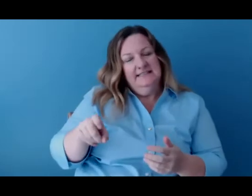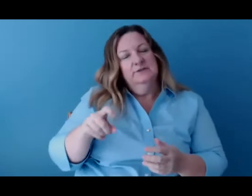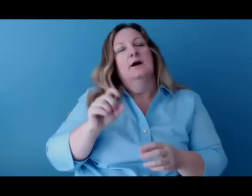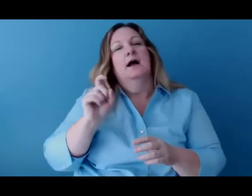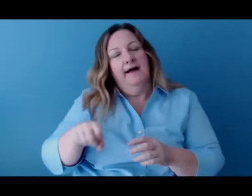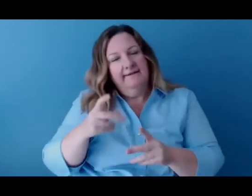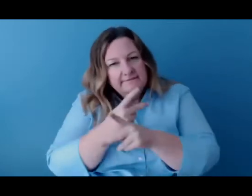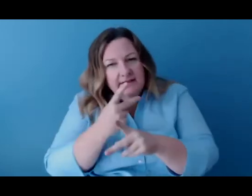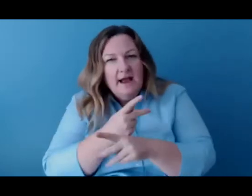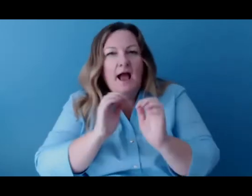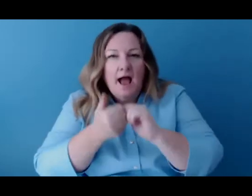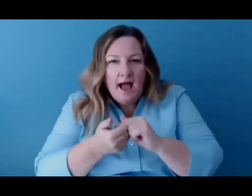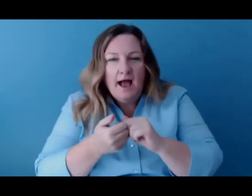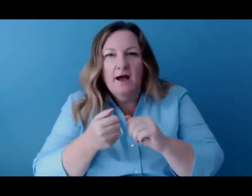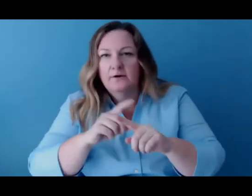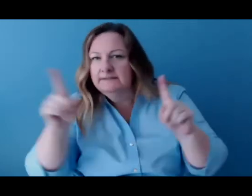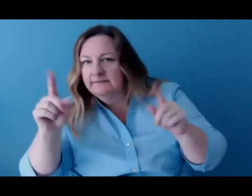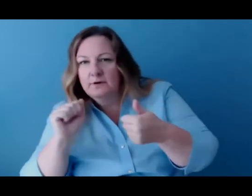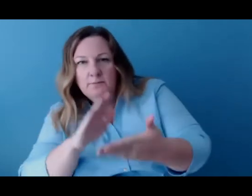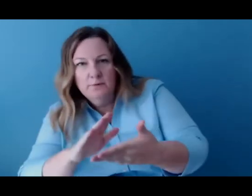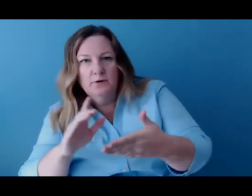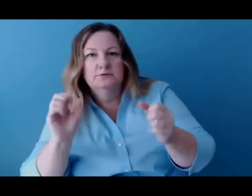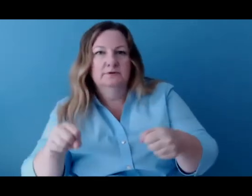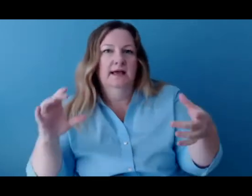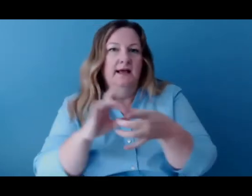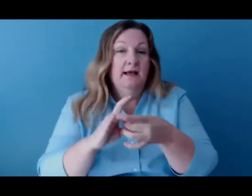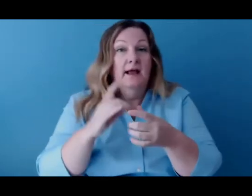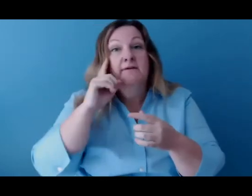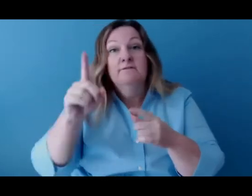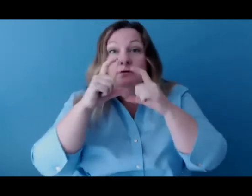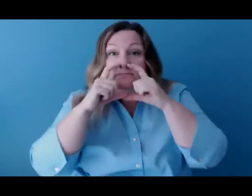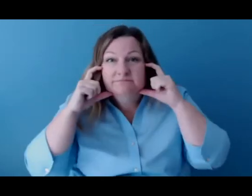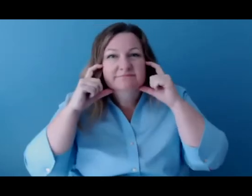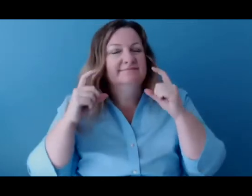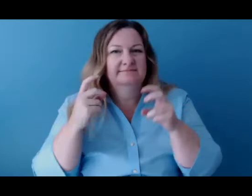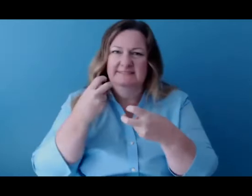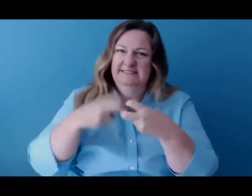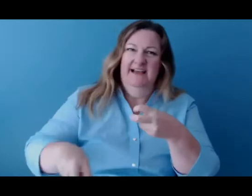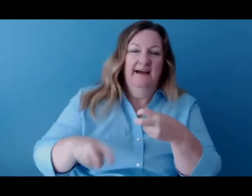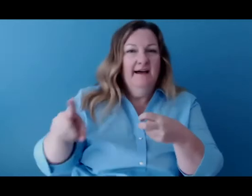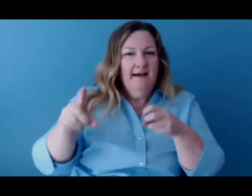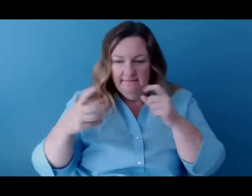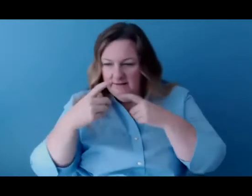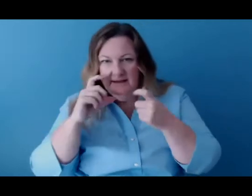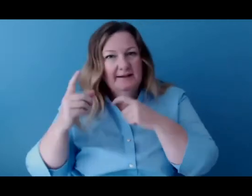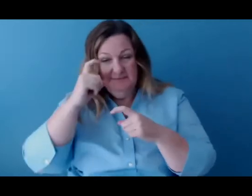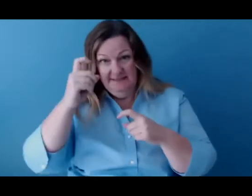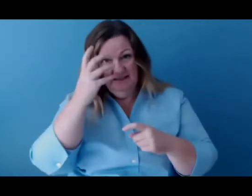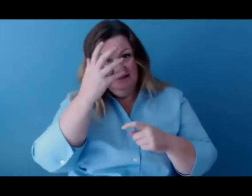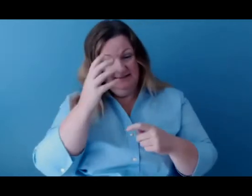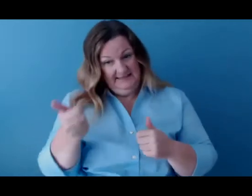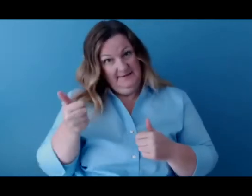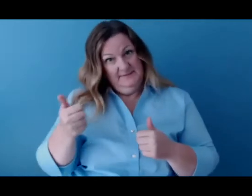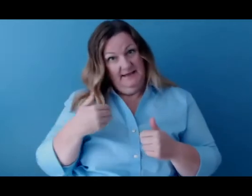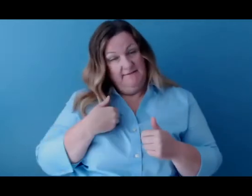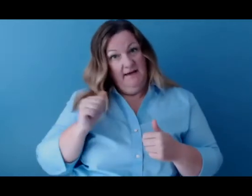connection. You know, he's not going to be able to keep a face covering on. He can do it for a few minutes and play around with it, but it's just not happening, right? It's